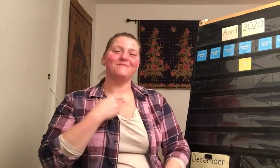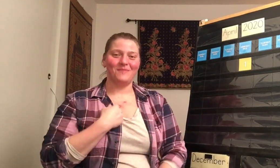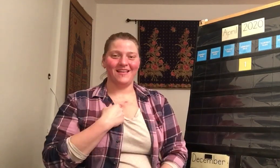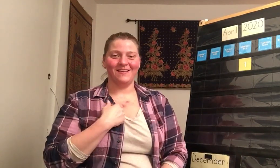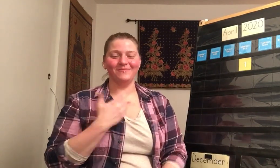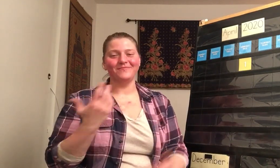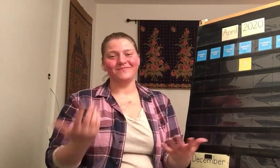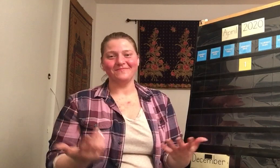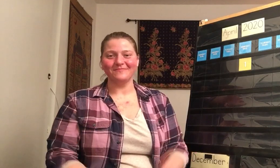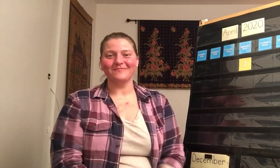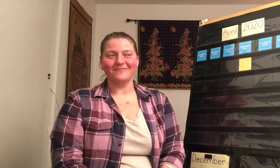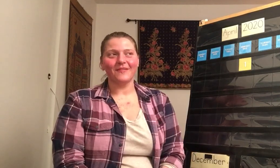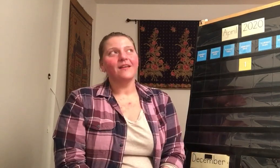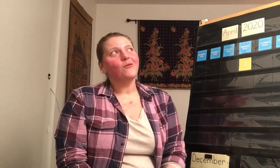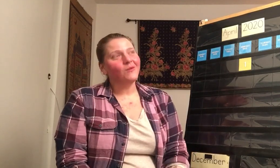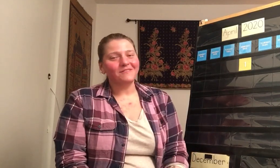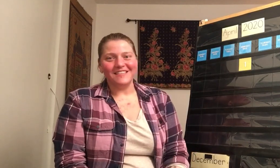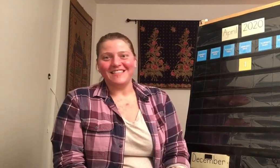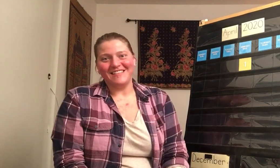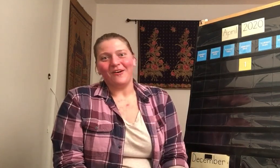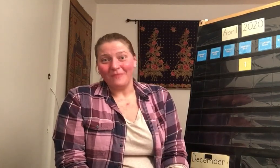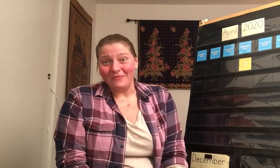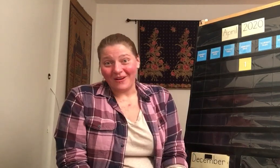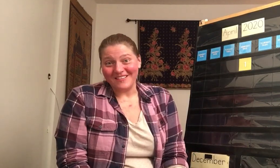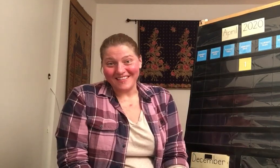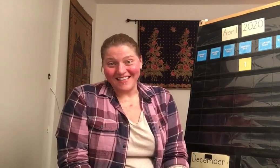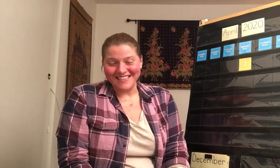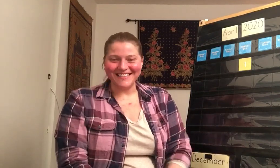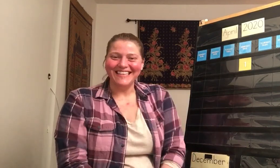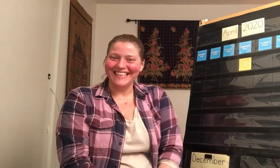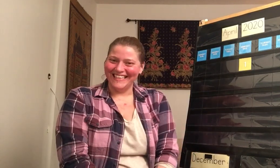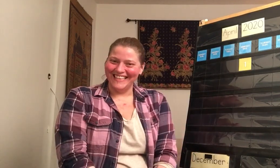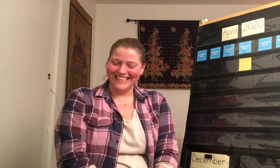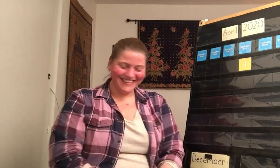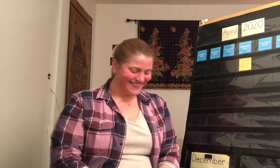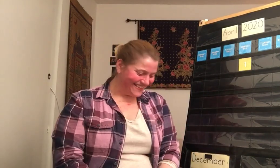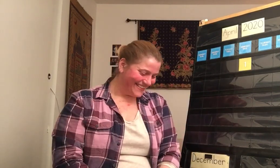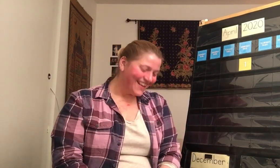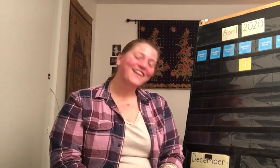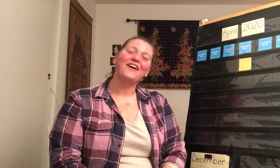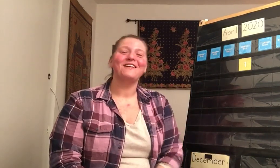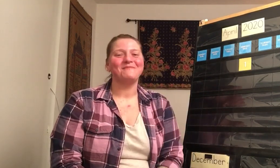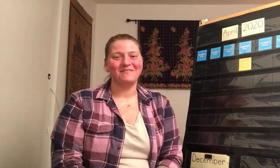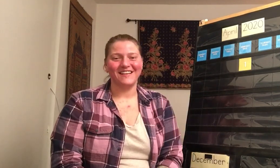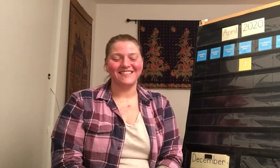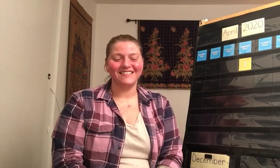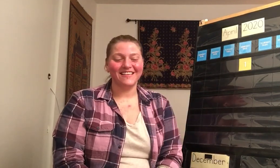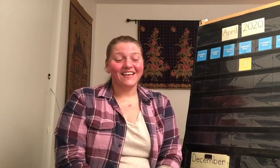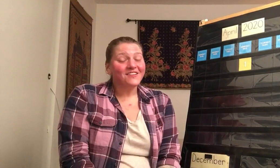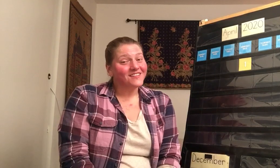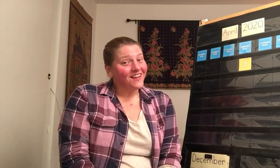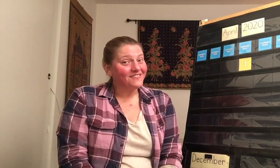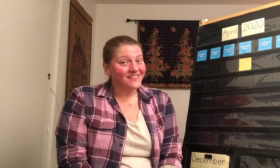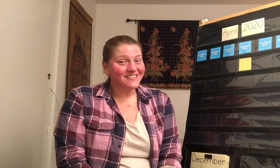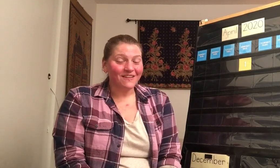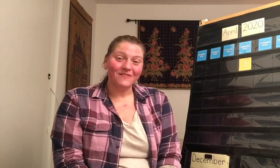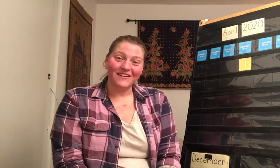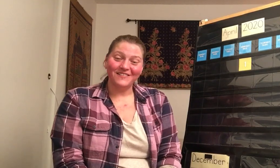me. One of these days, I'll remember all the signs. All right, my friends, there's a lot of fun stuff we're gonna do